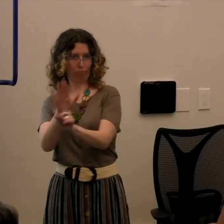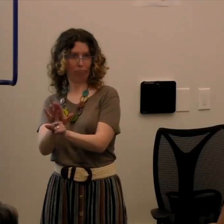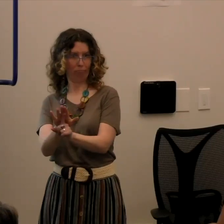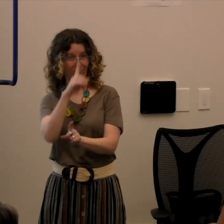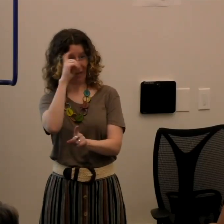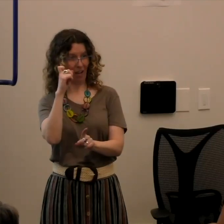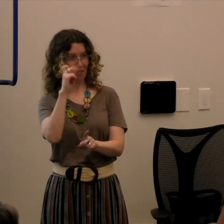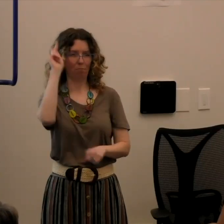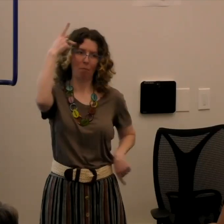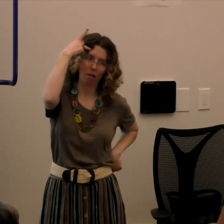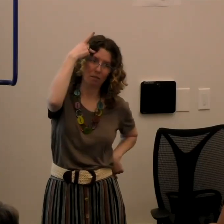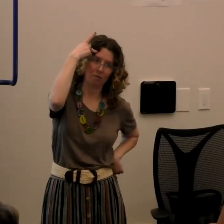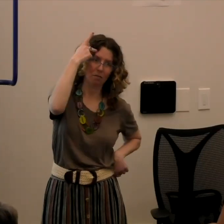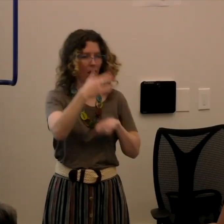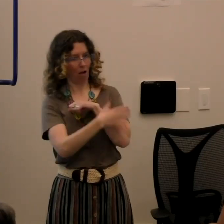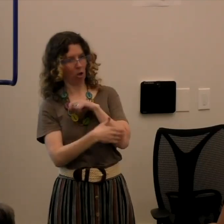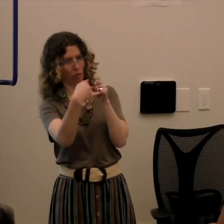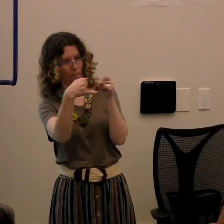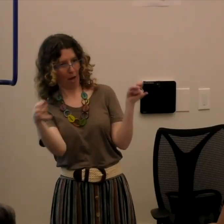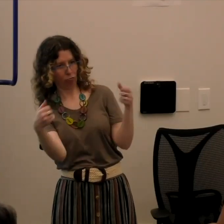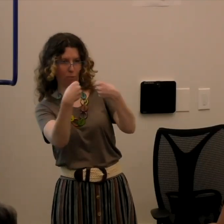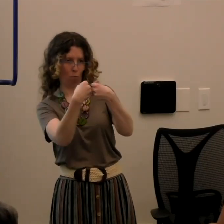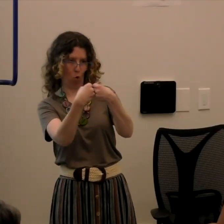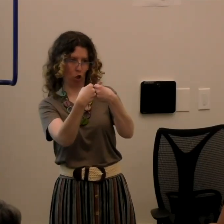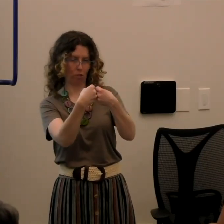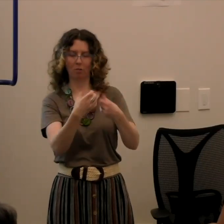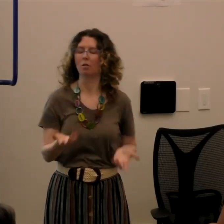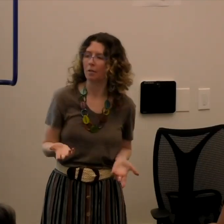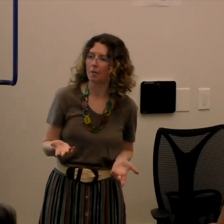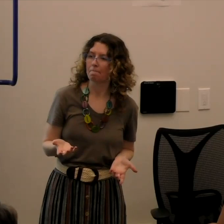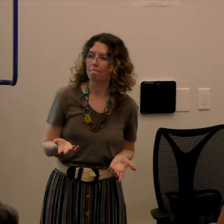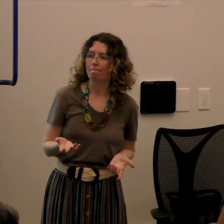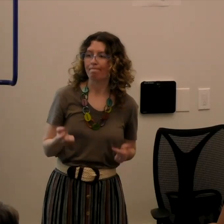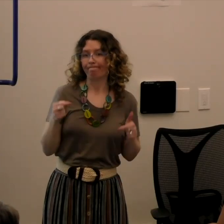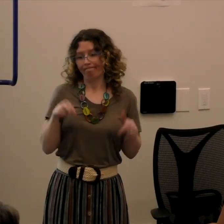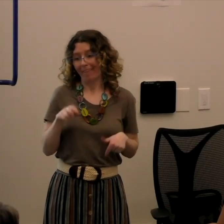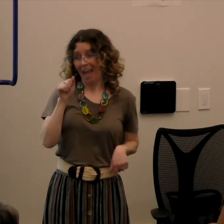individual languages? Because, you know, of politics and country boundaries and wars,